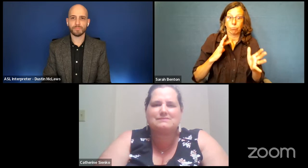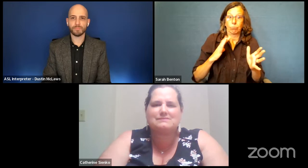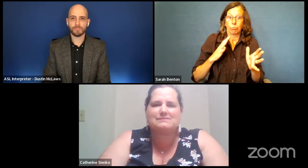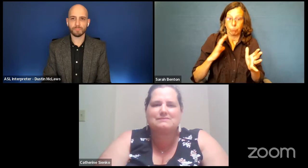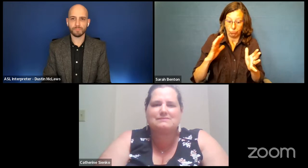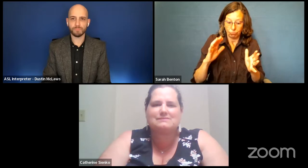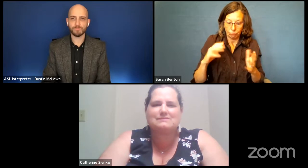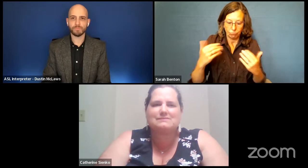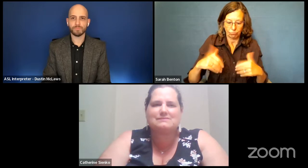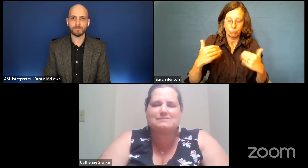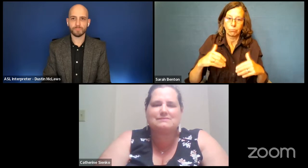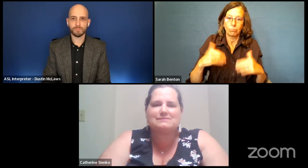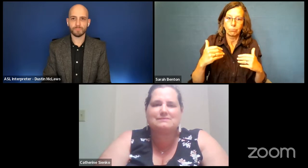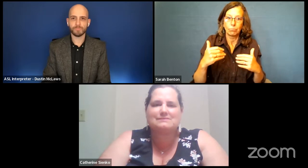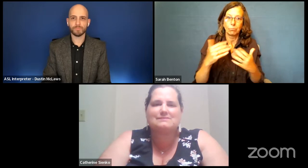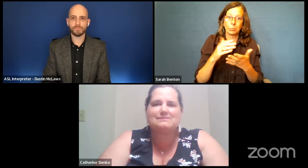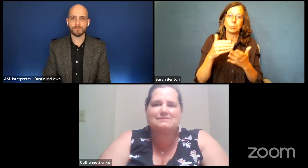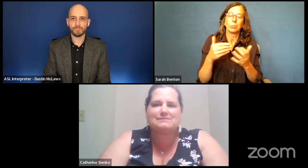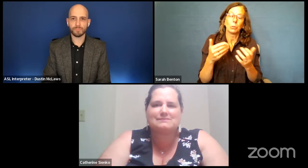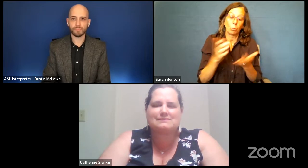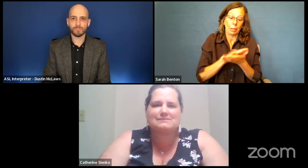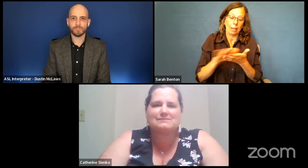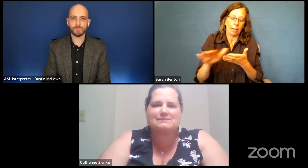7 were provisional interpreters.